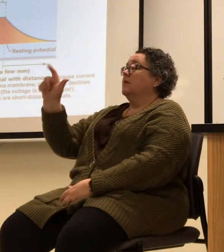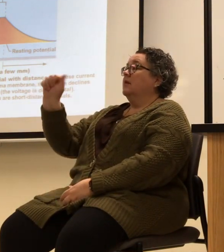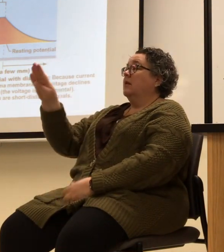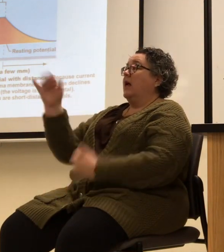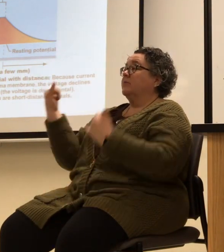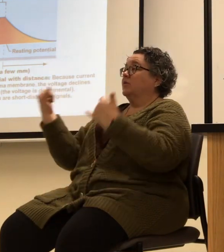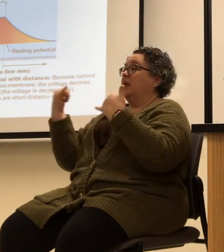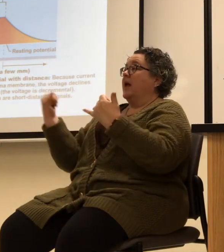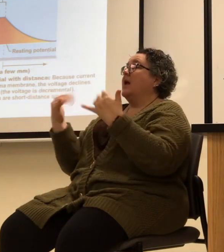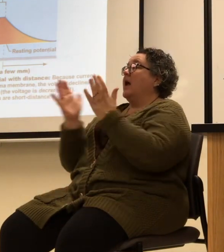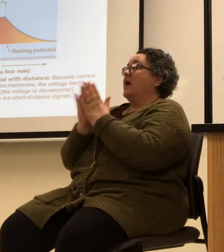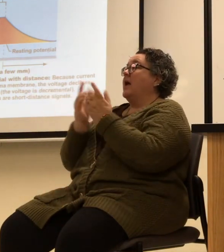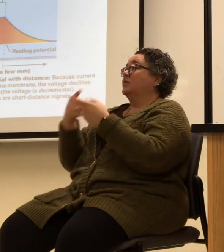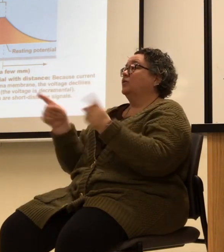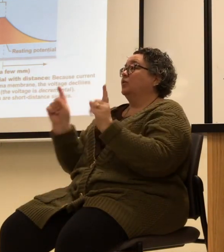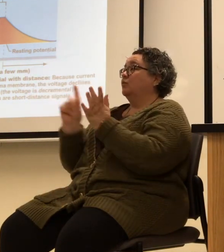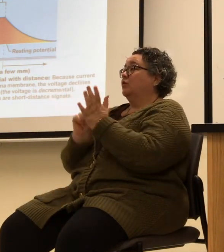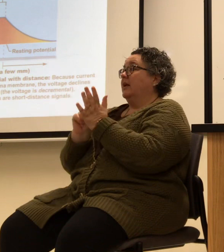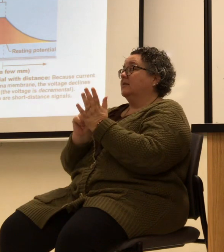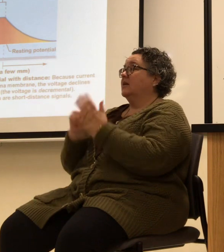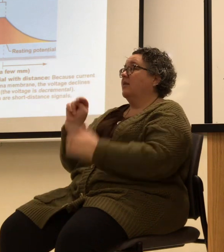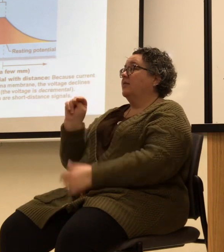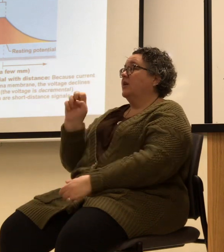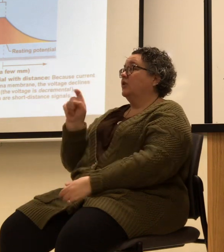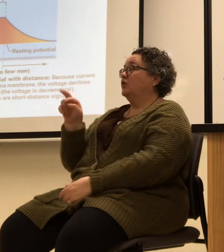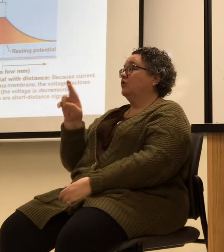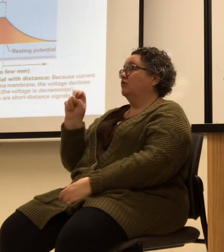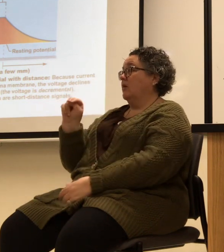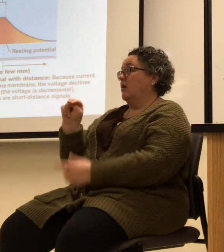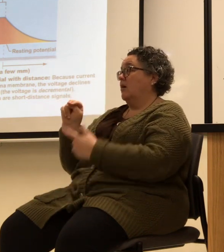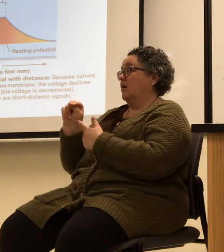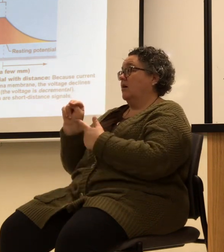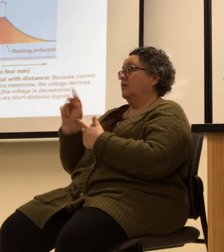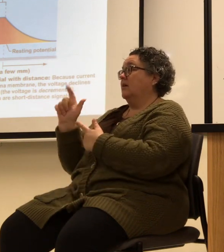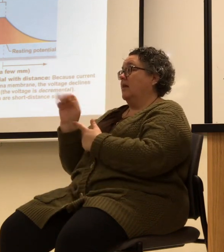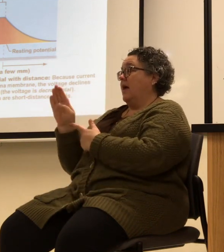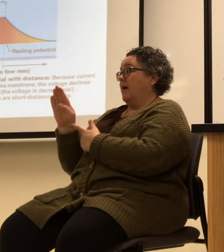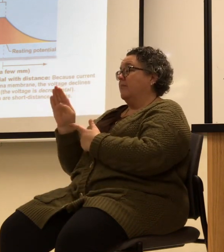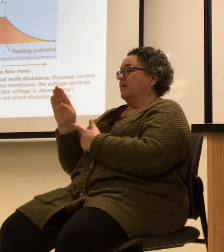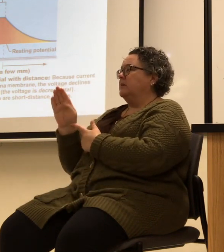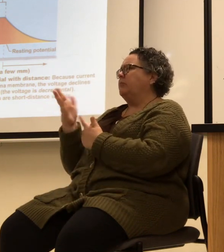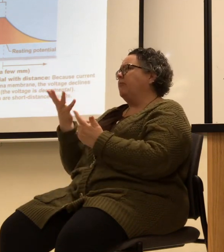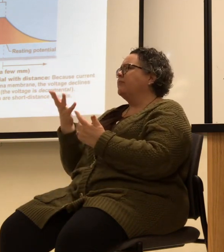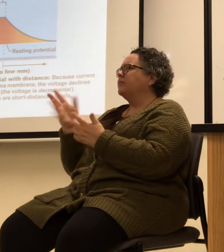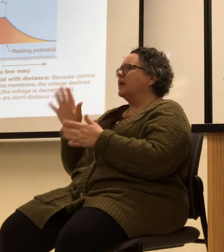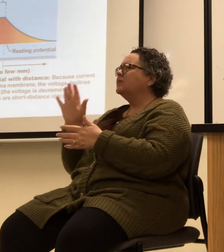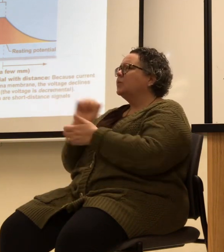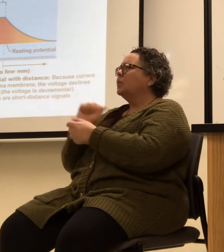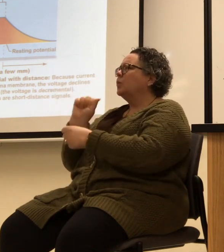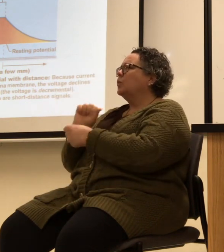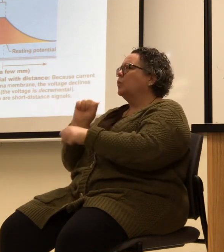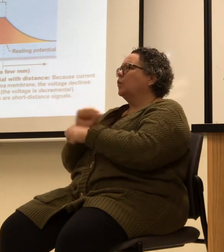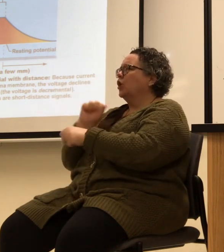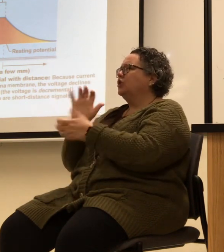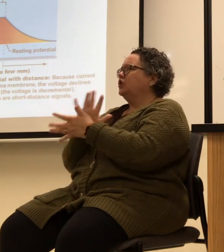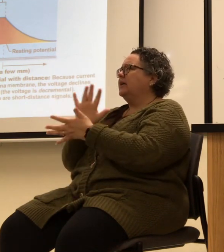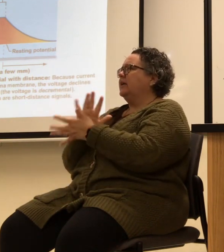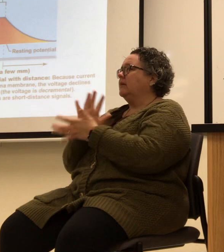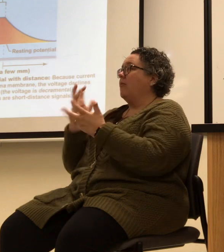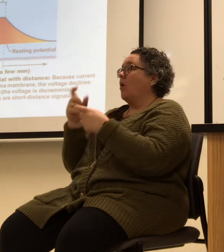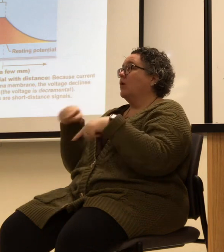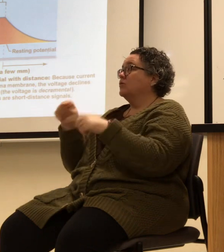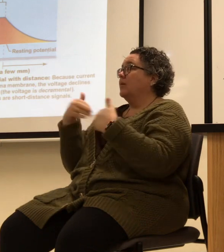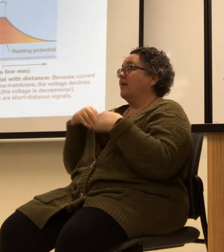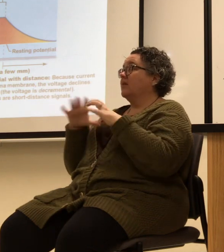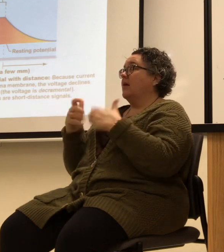asked you to print out the neuron lab. It's essentially a worksheet. I wanted to give you class